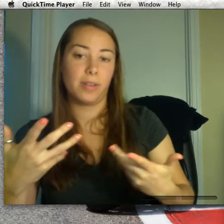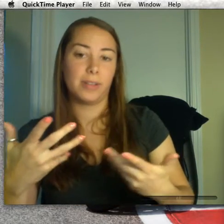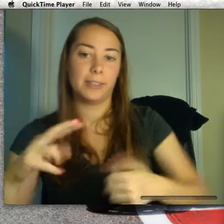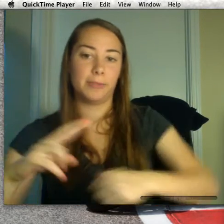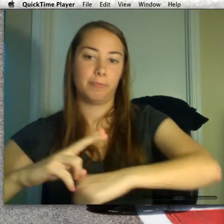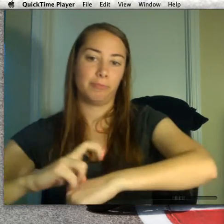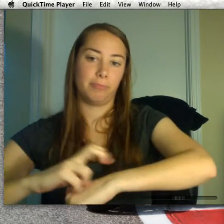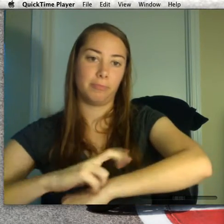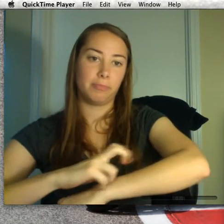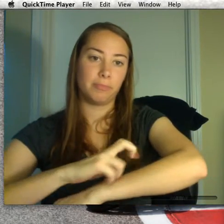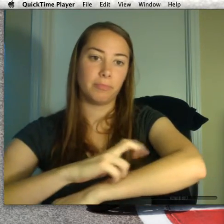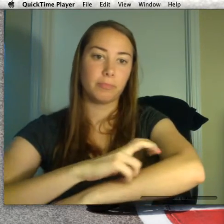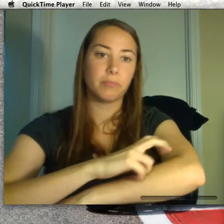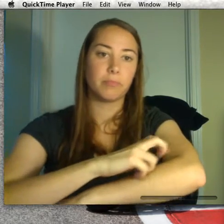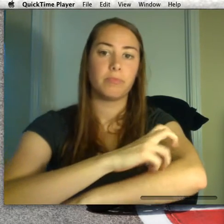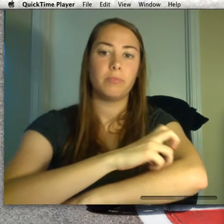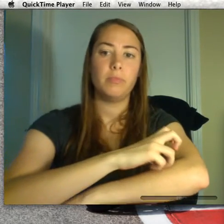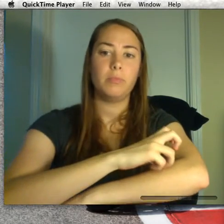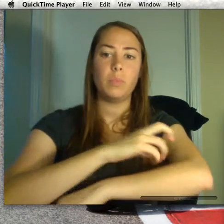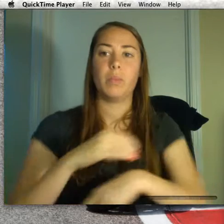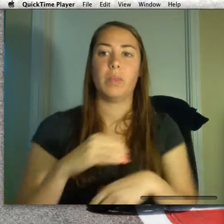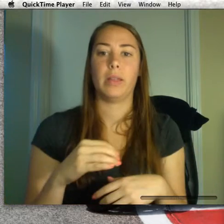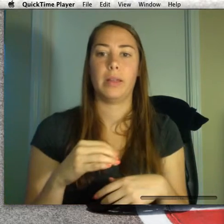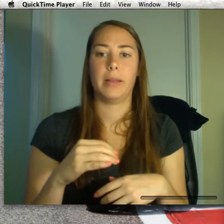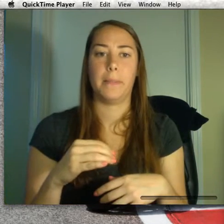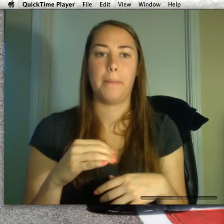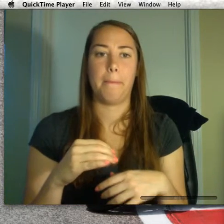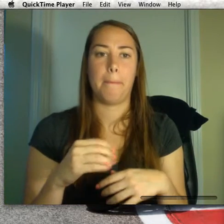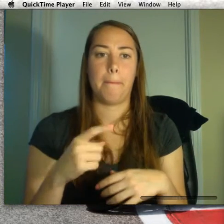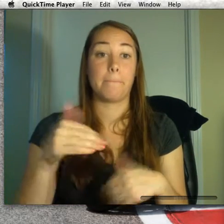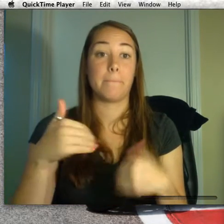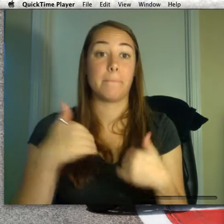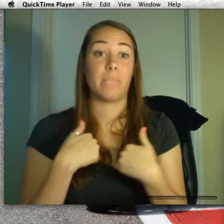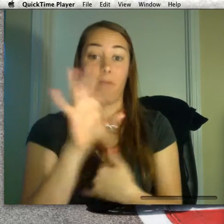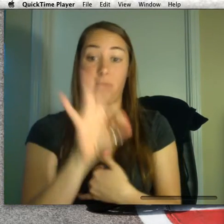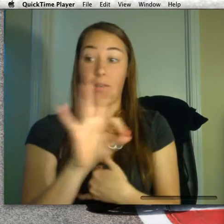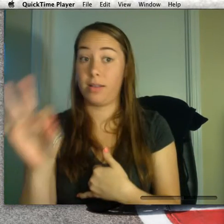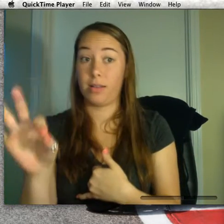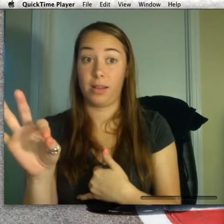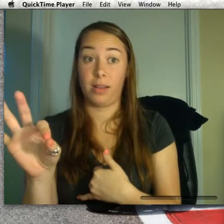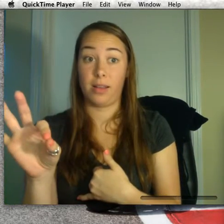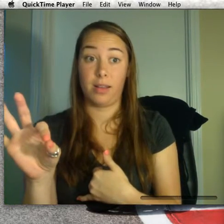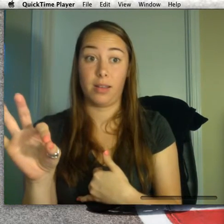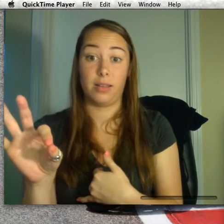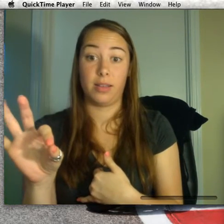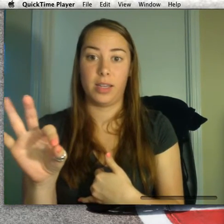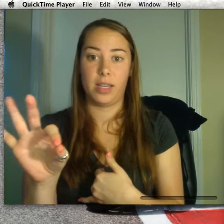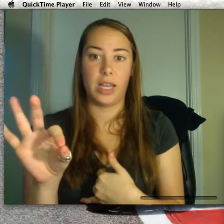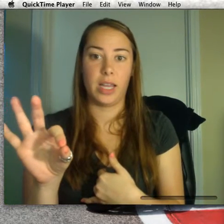a black sheep, a brown sheep. All I know is that one of my sheep is missing.